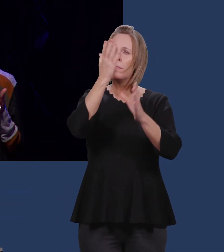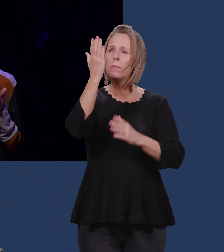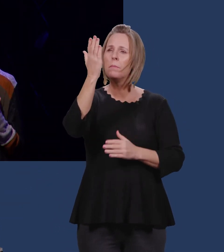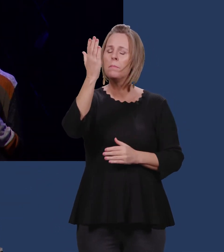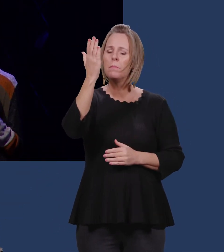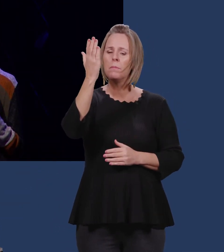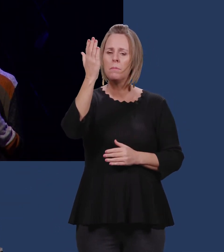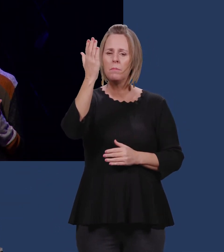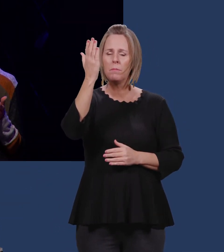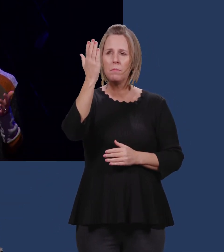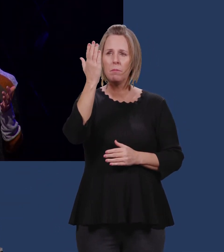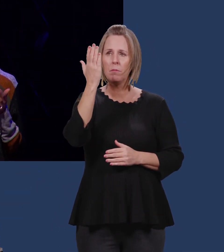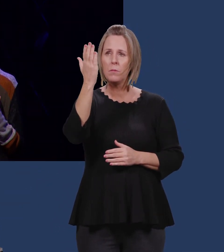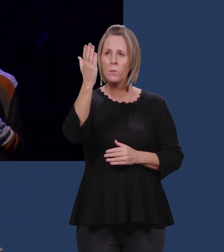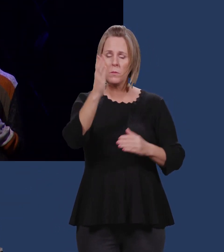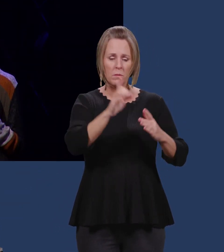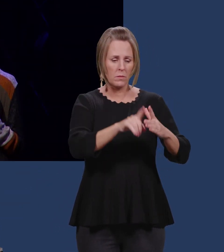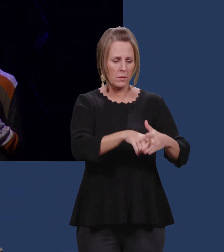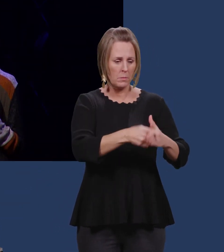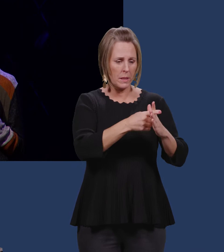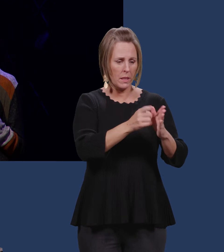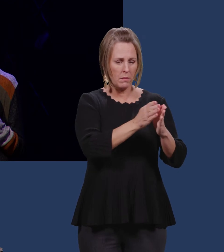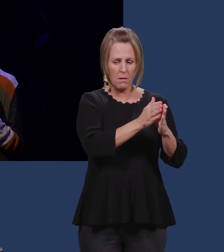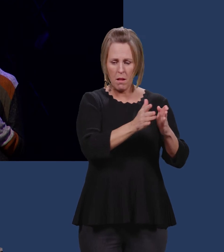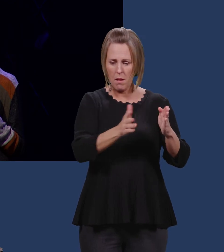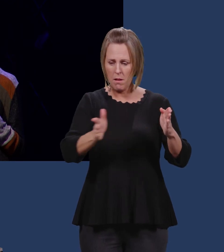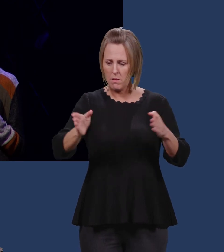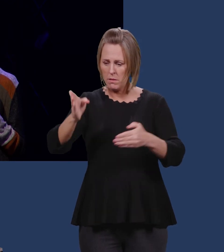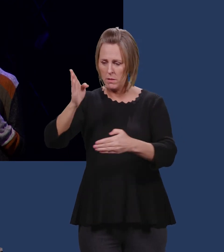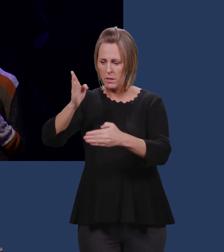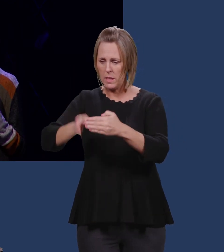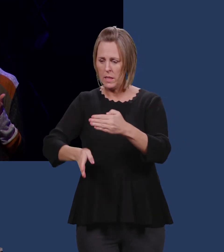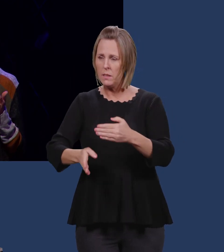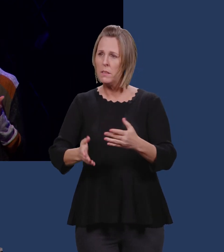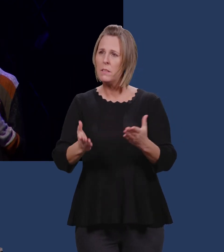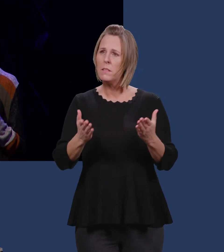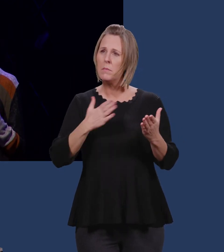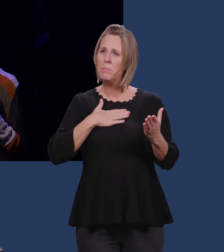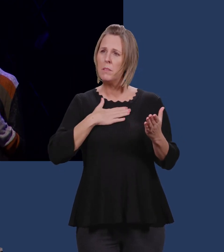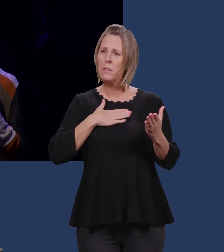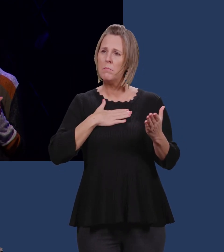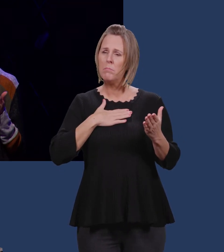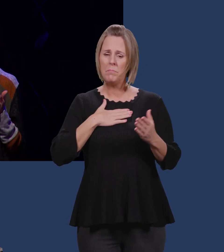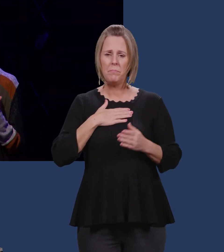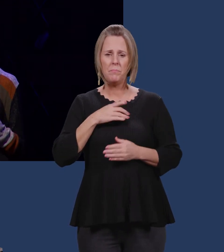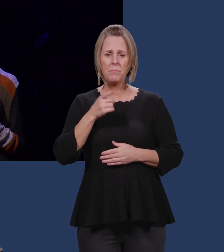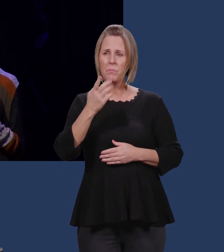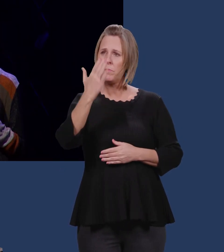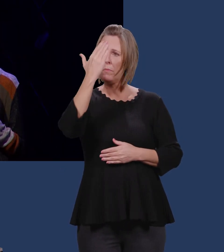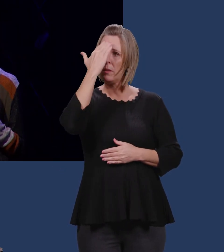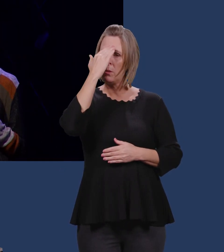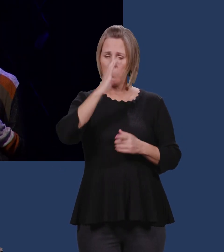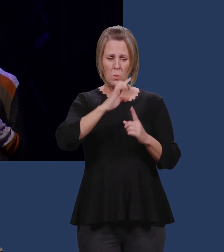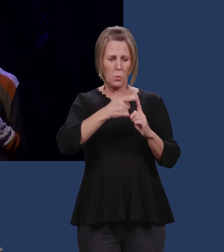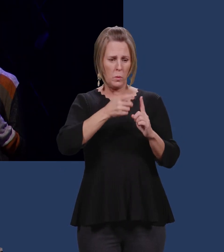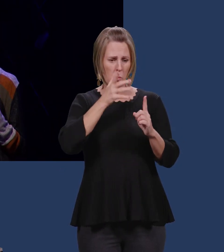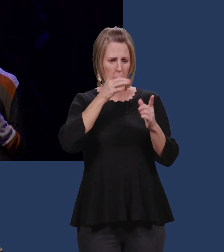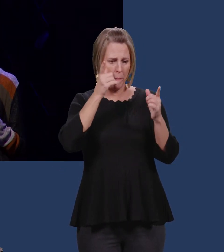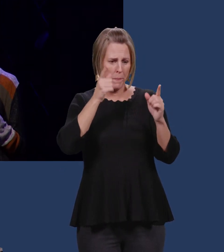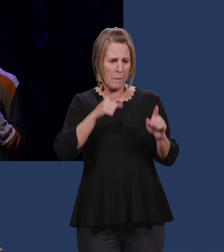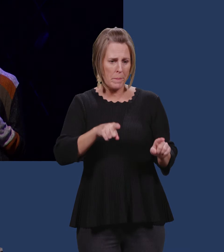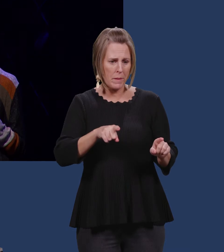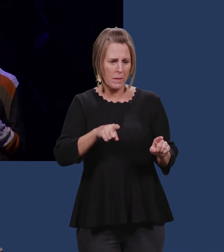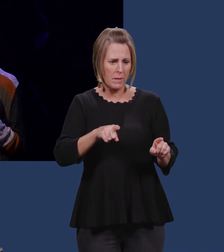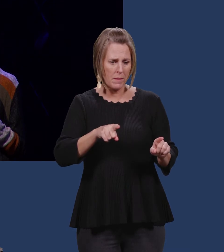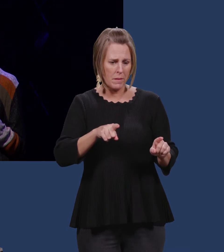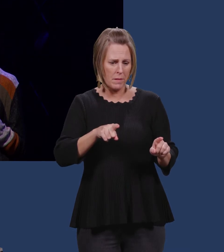you are the beginning and the end. You know the day, you know the hour when